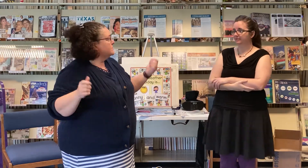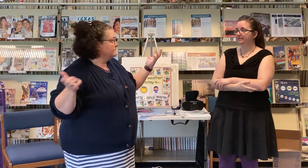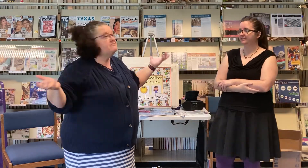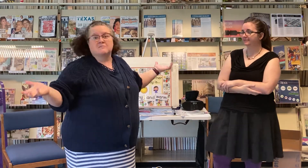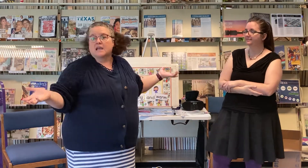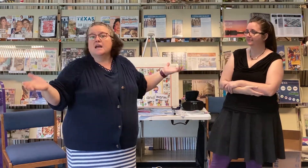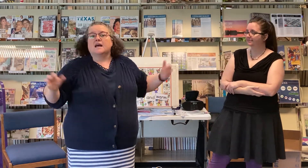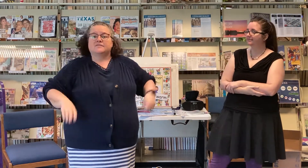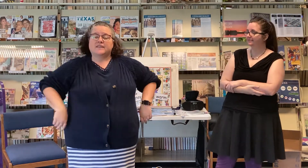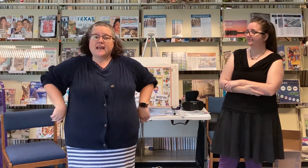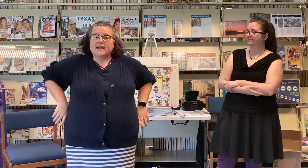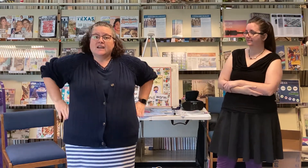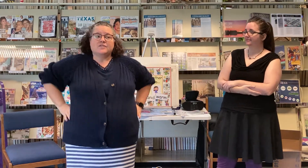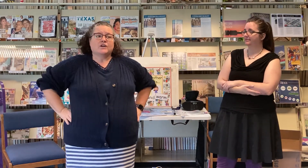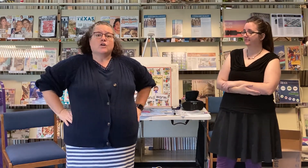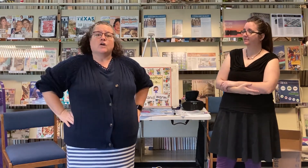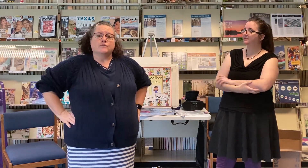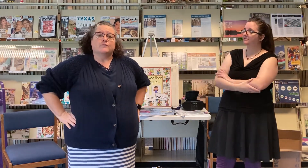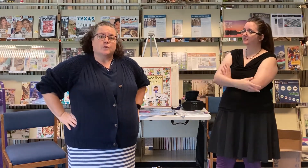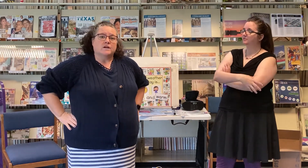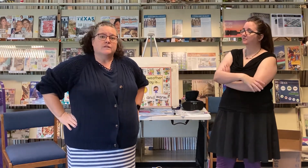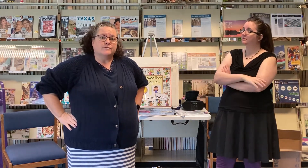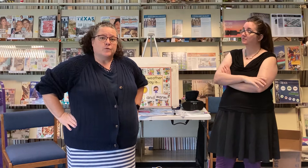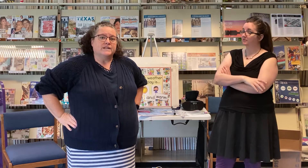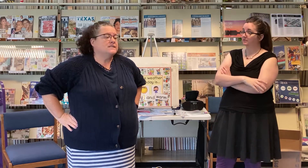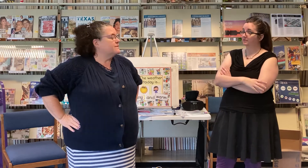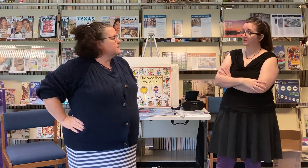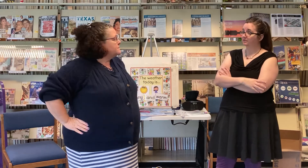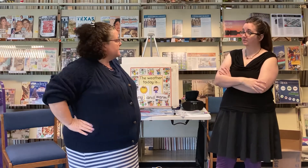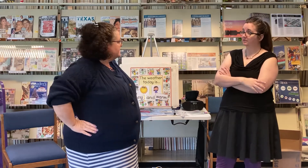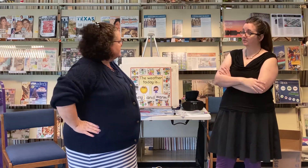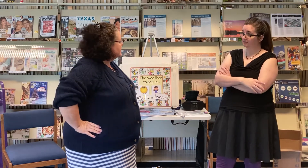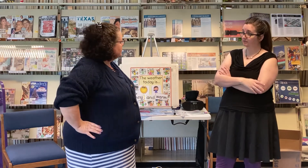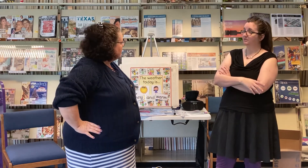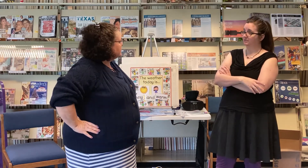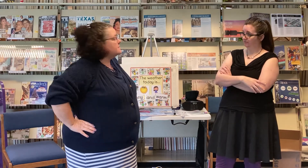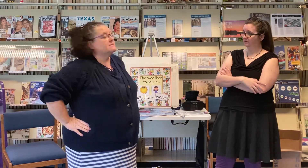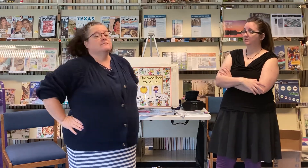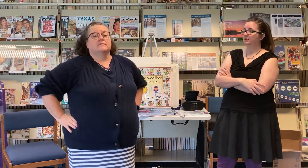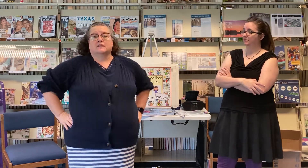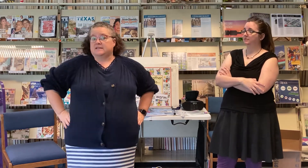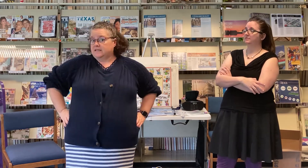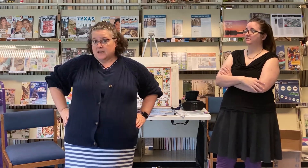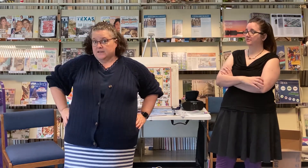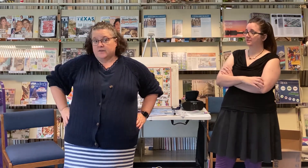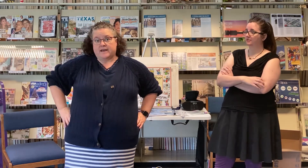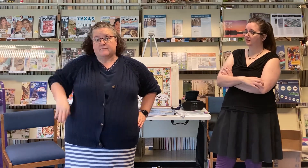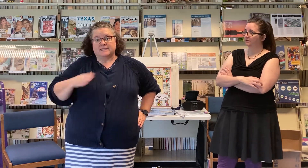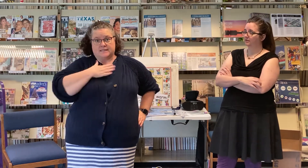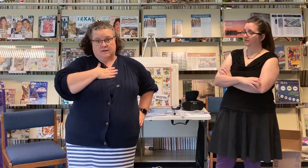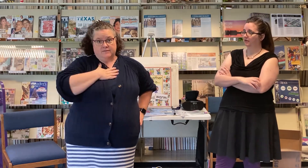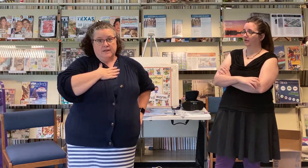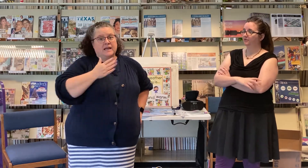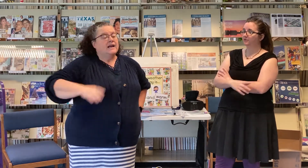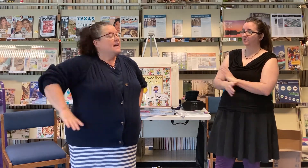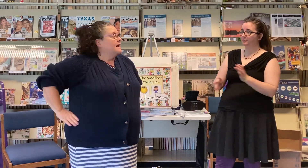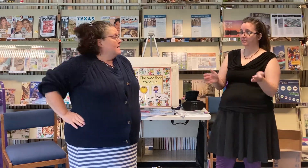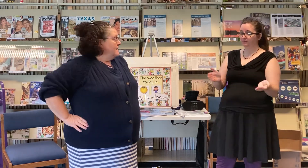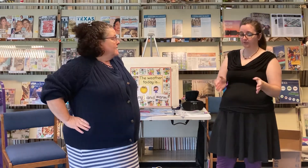Uh-huh. There are over 440 different species of sharks. Okay. Did not know that myself. I know there are a bunch of little